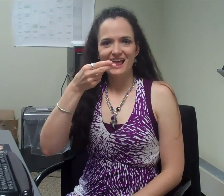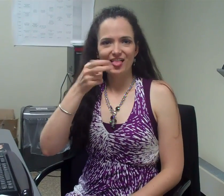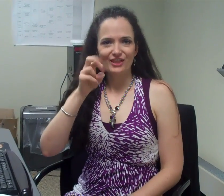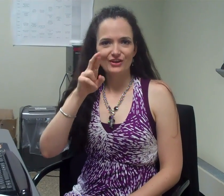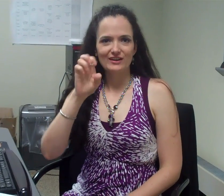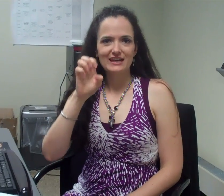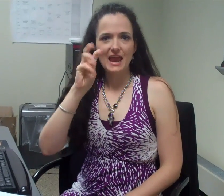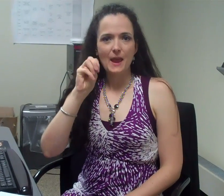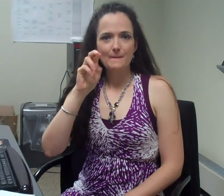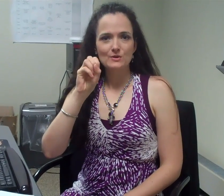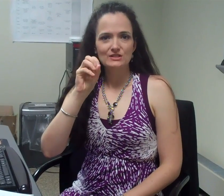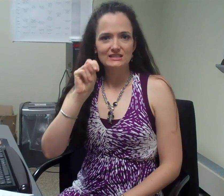Awww!